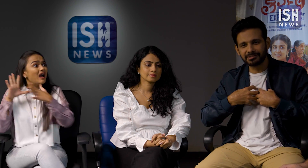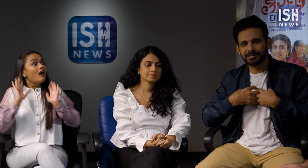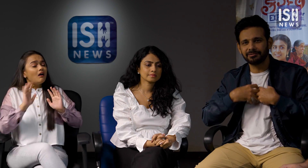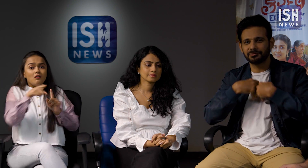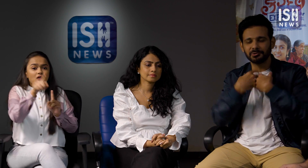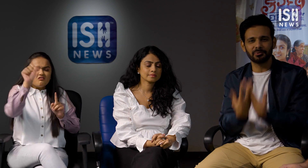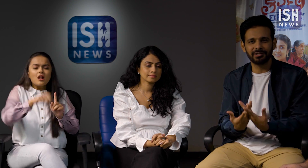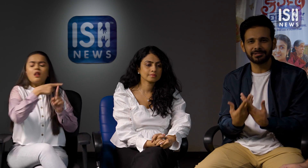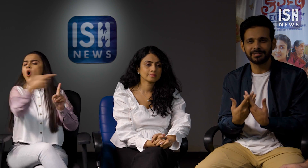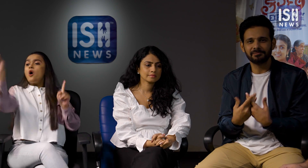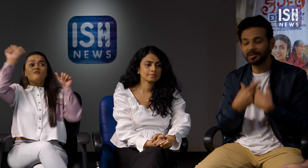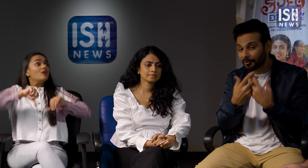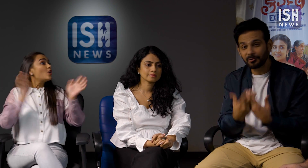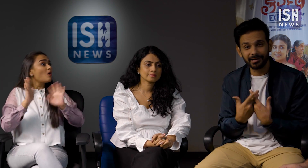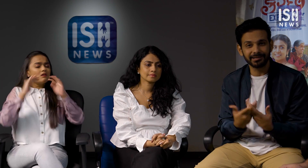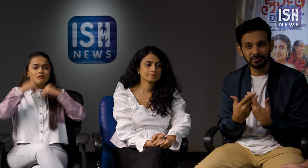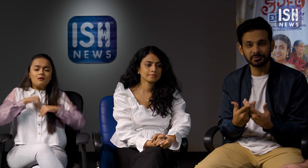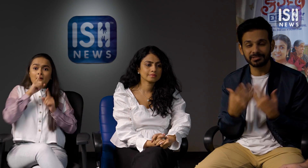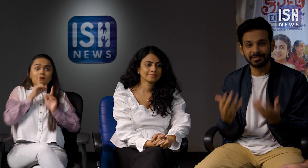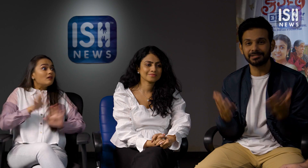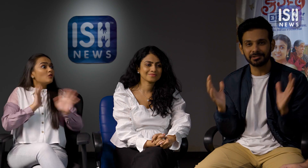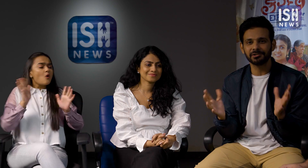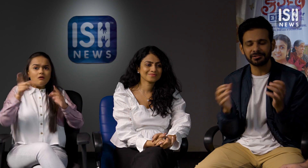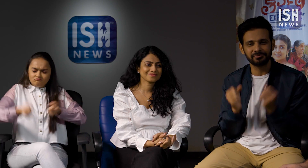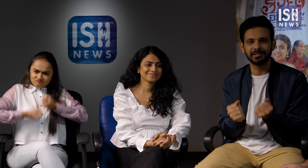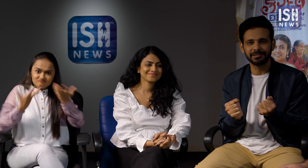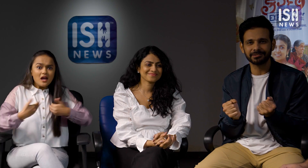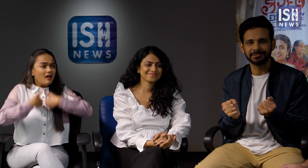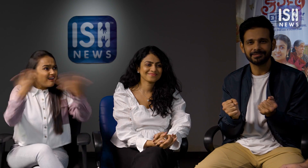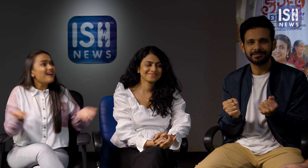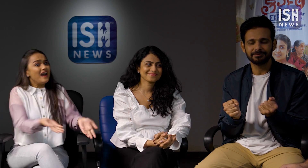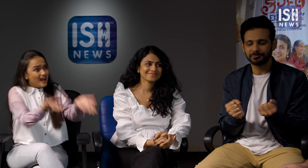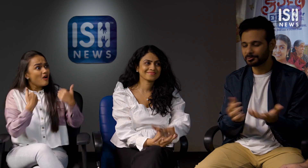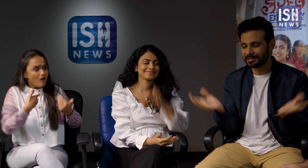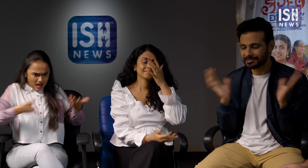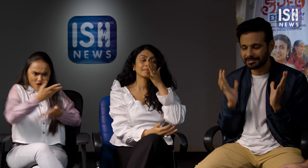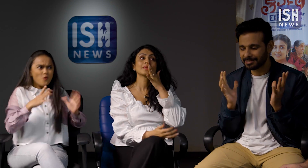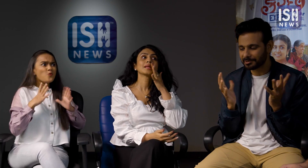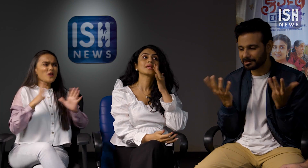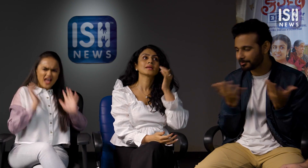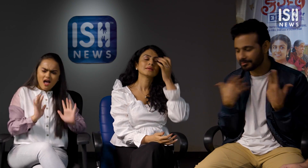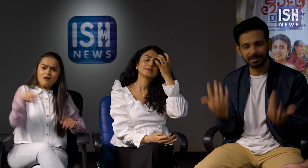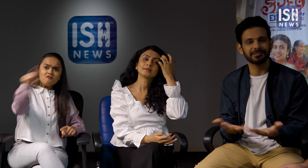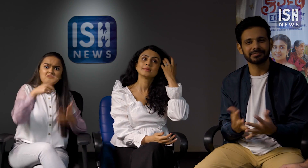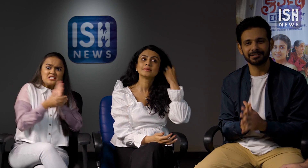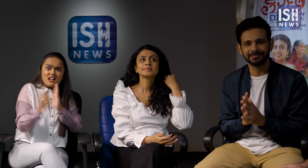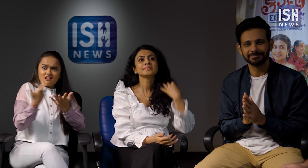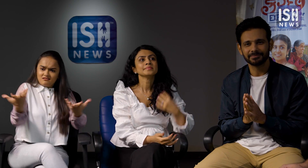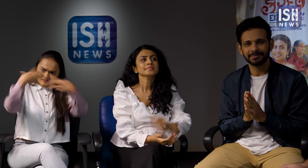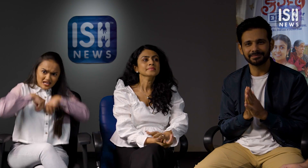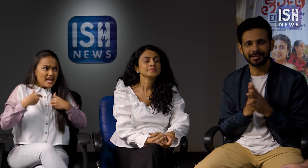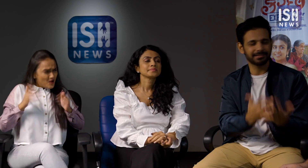you have inside to the world. We are all waiting to see it, hear it, feel it through senses that we don't even